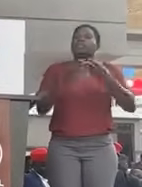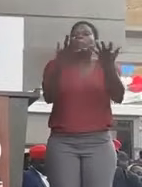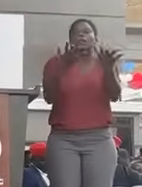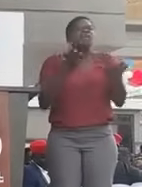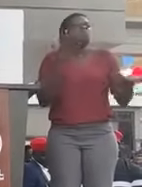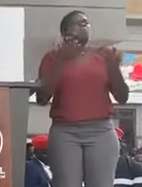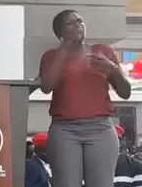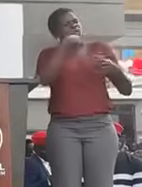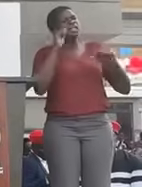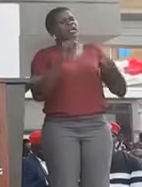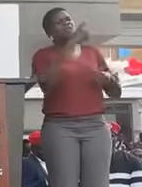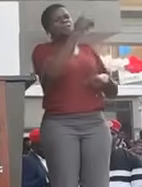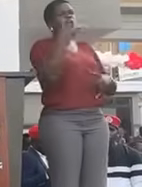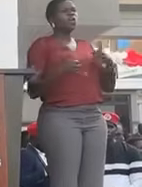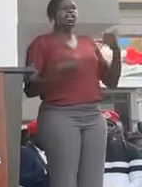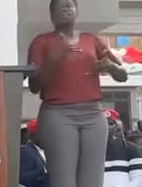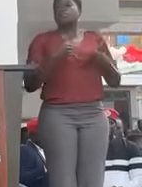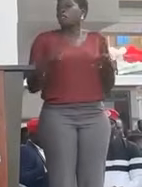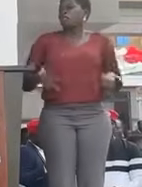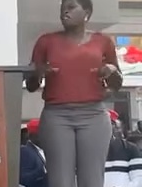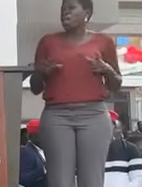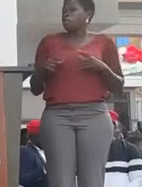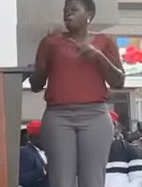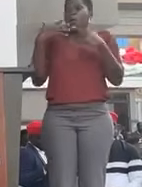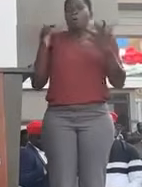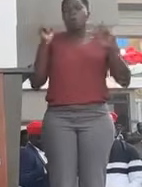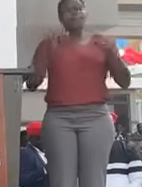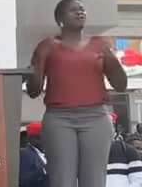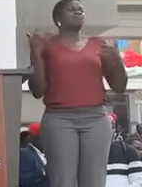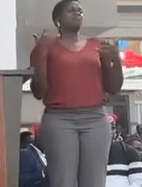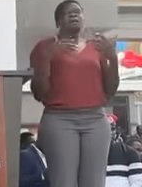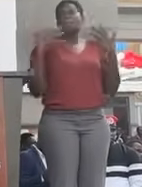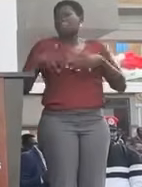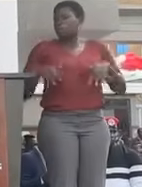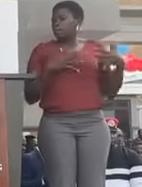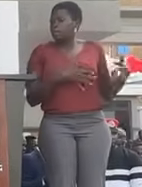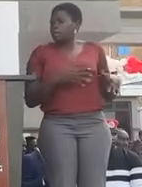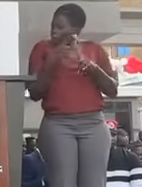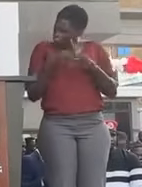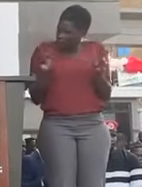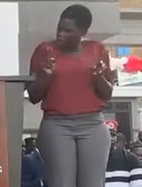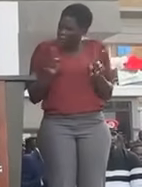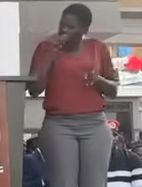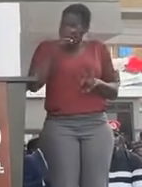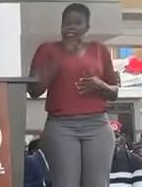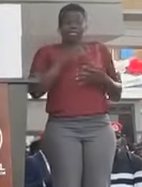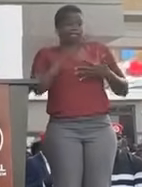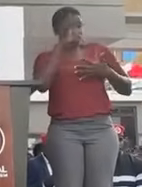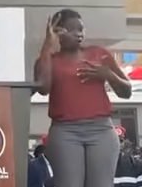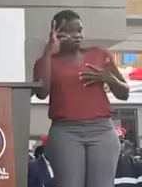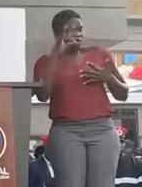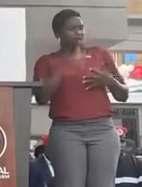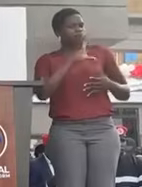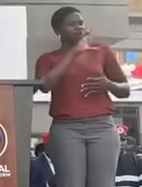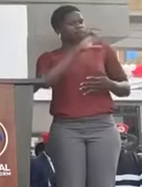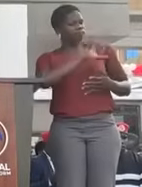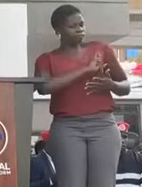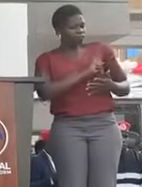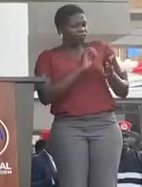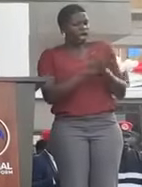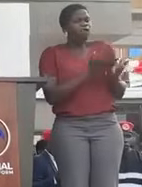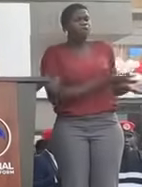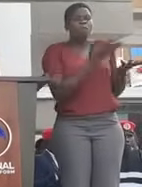Twandikozeemu ebyokwegya nabya, twandikozeemu ebyekyejo, but this spirit that really is enduring that has